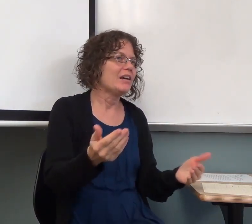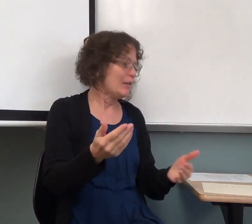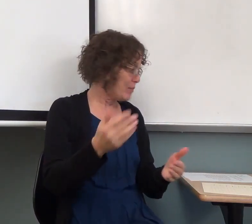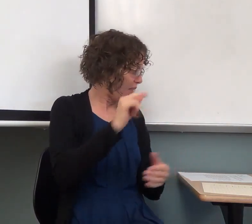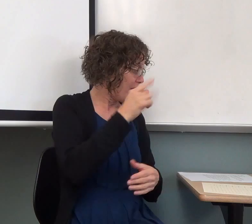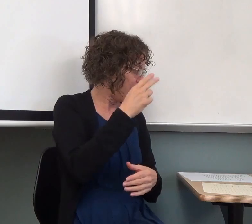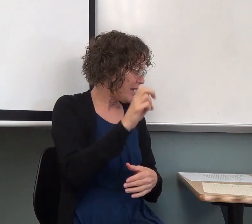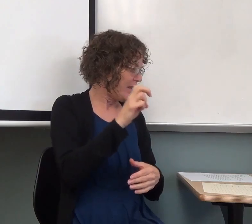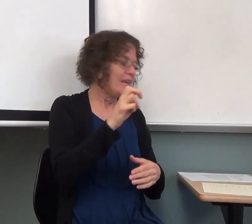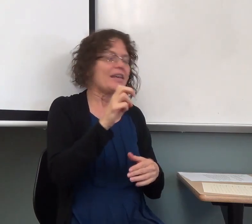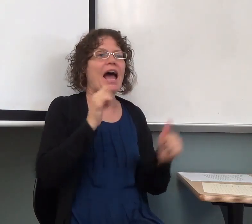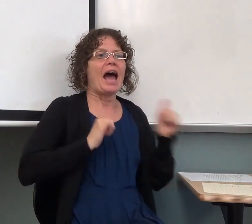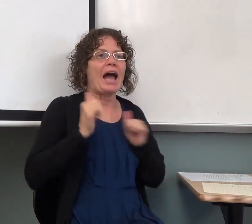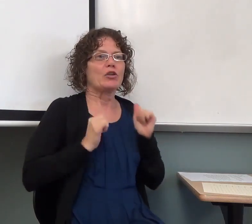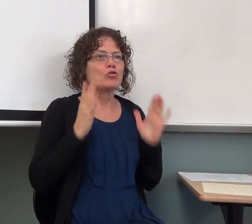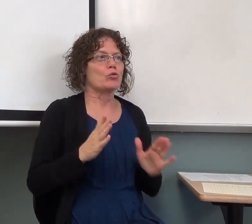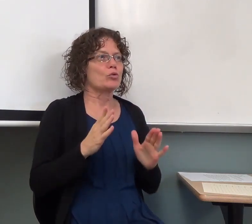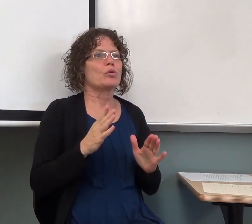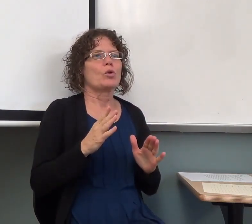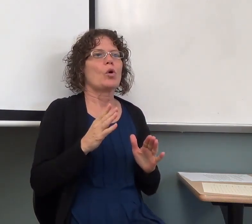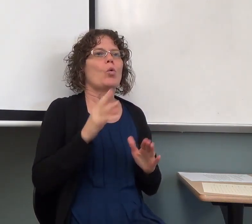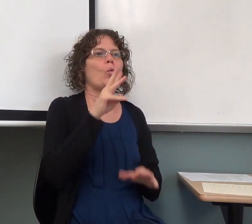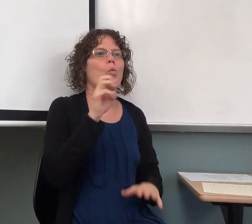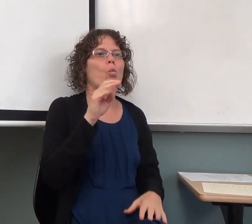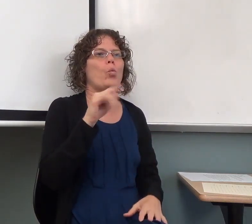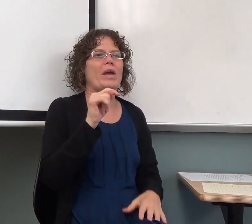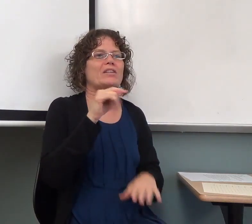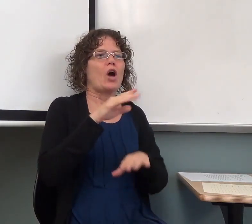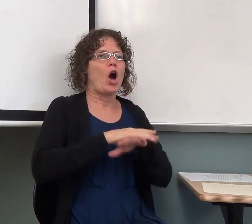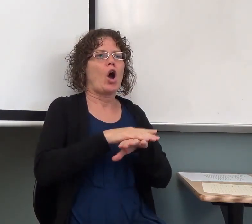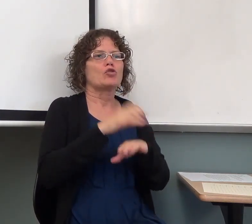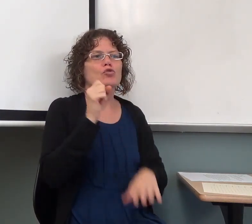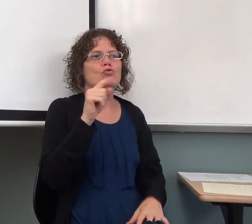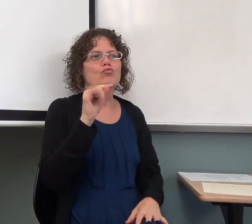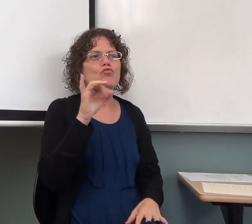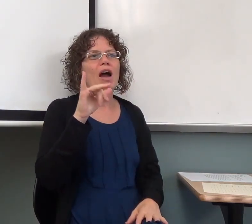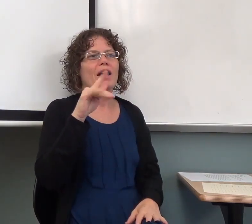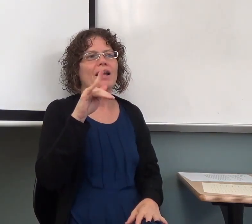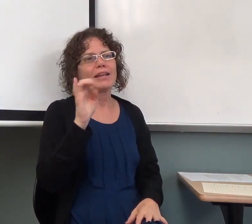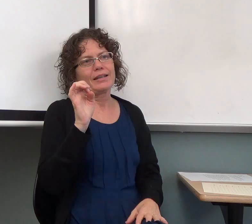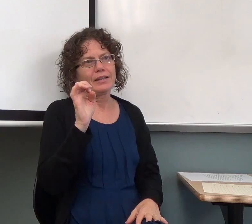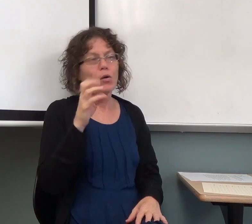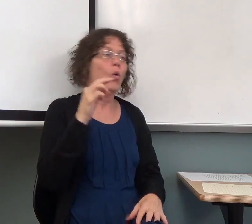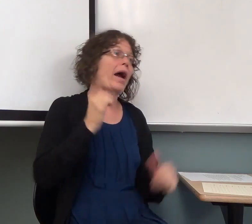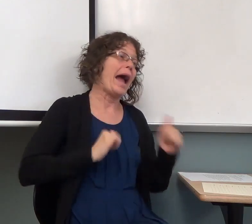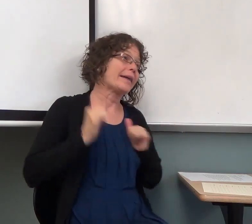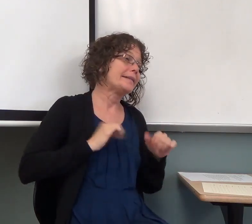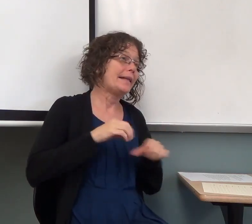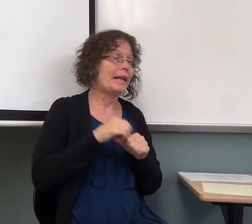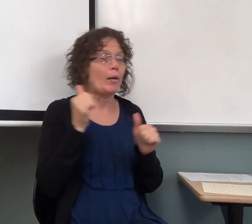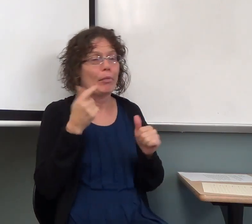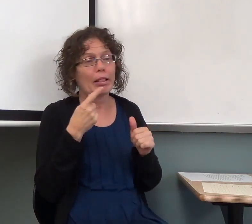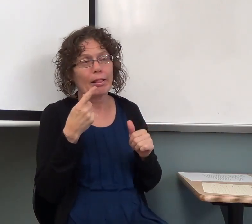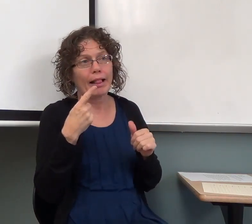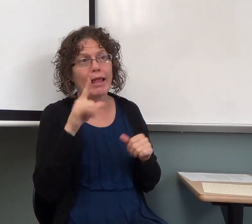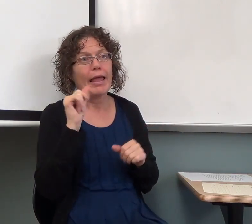actors Went on strike. went on strike. There's one we could do all sorts, or acted in a play, right, or something along these lines. So I want you guys to